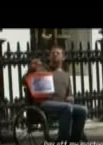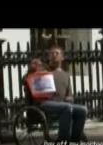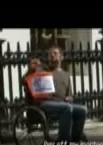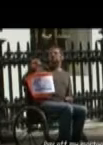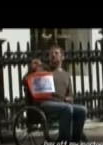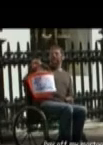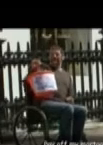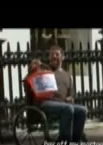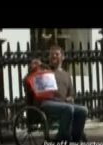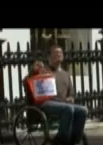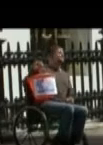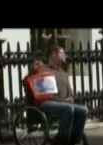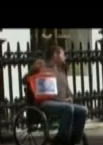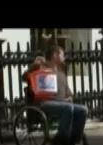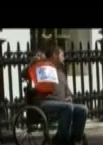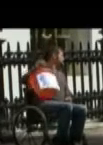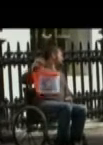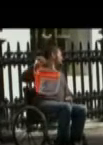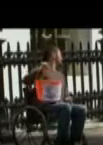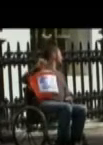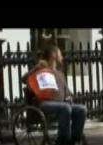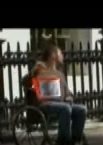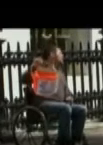Pay off my mortgage.